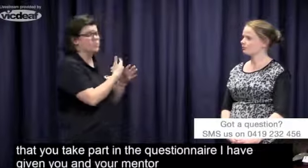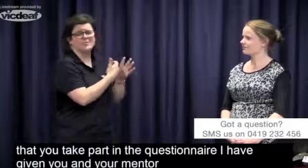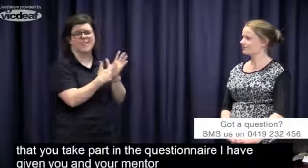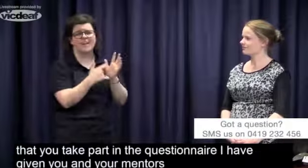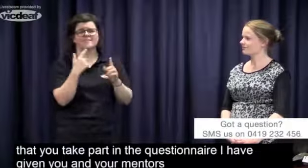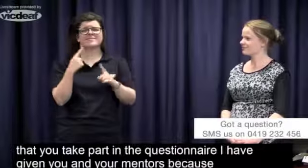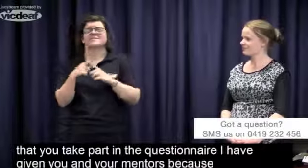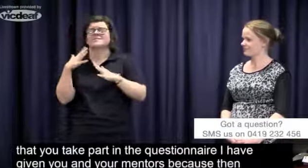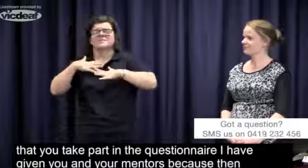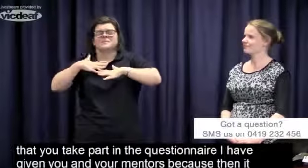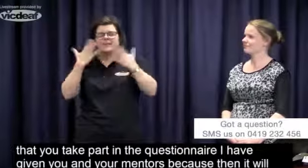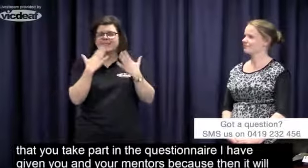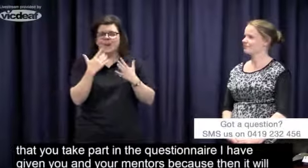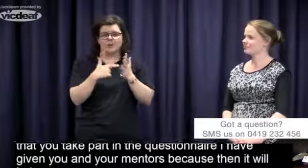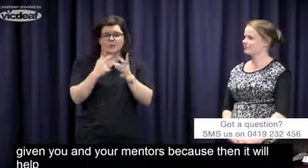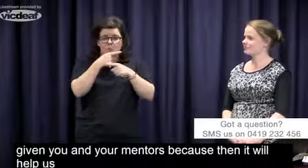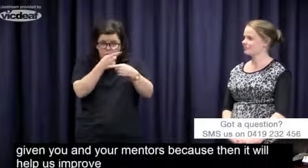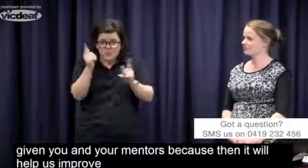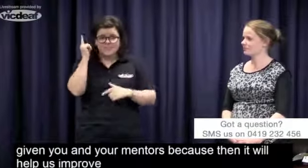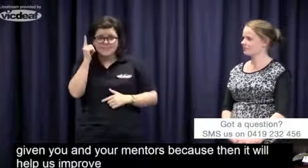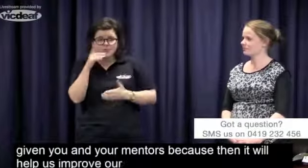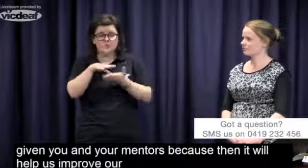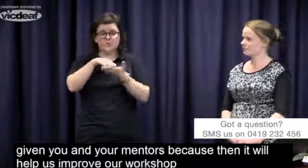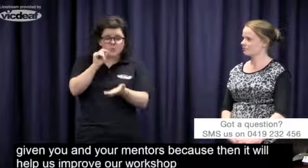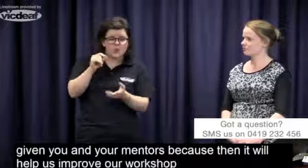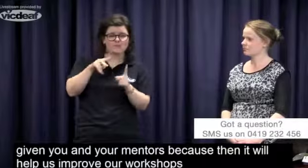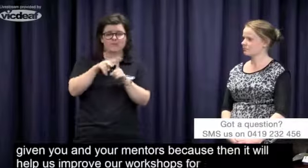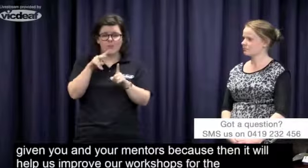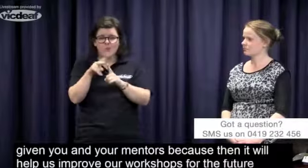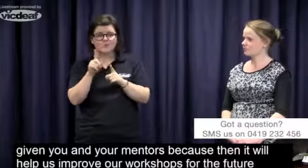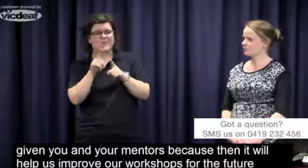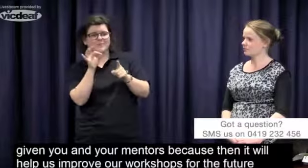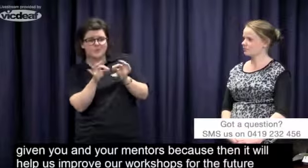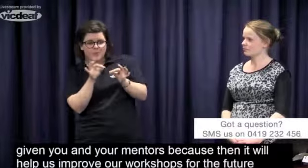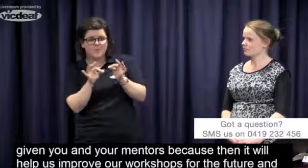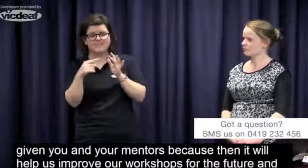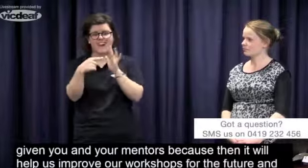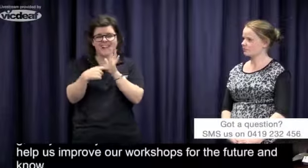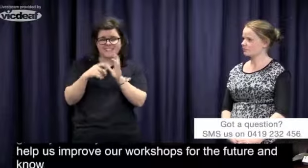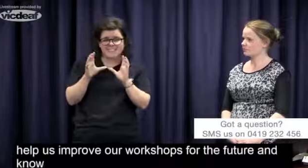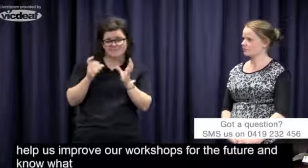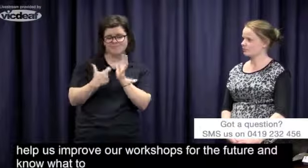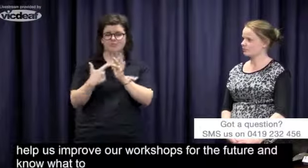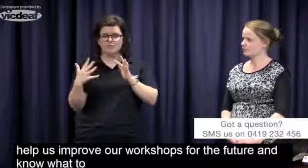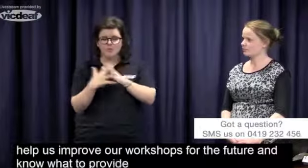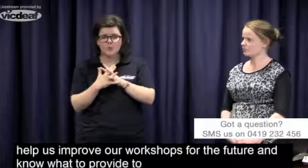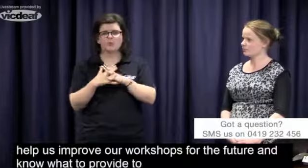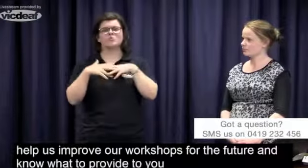know what to provide to you and to other people. So thank you again to our speakers, to our students, our mentors and teachers,